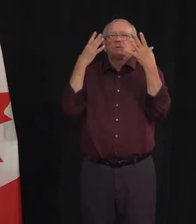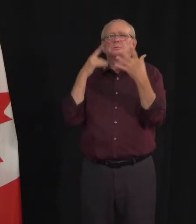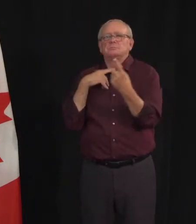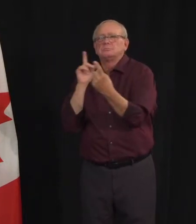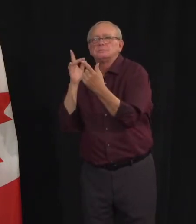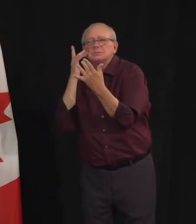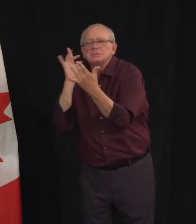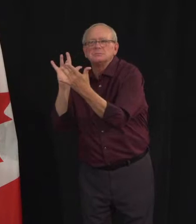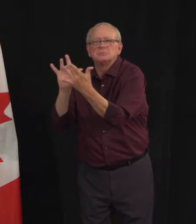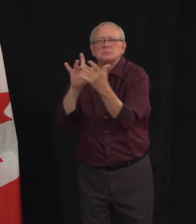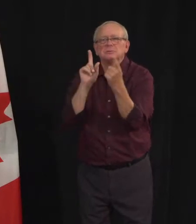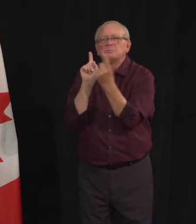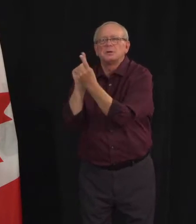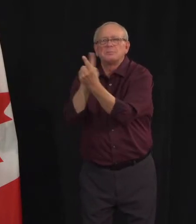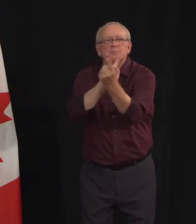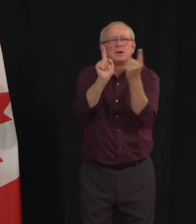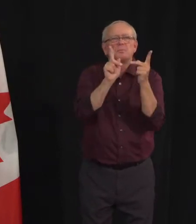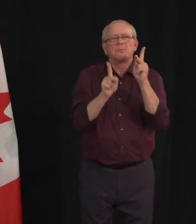please put through the next question.